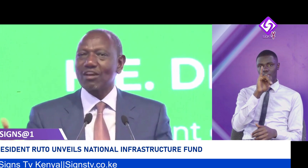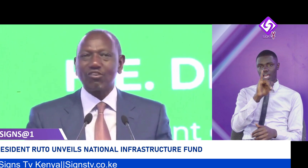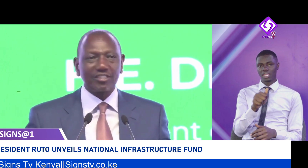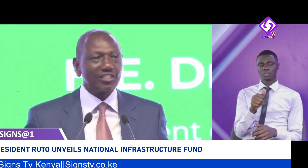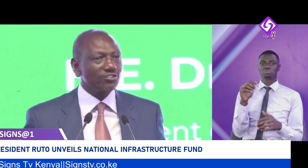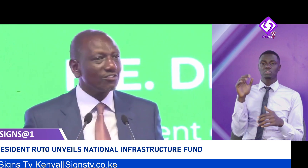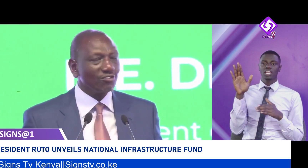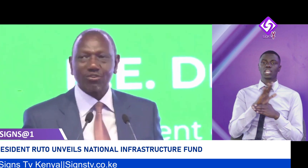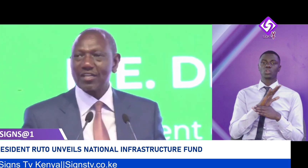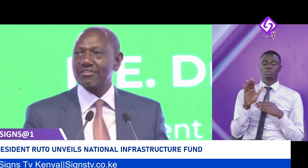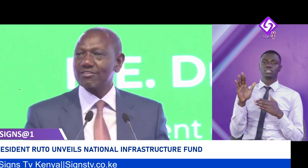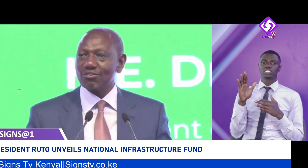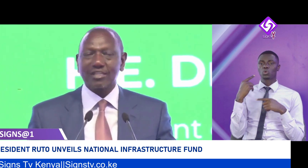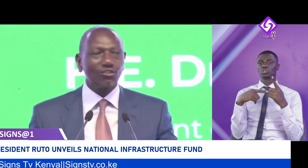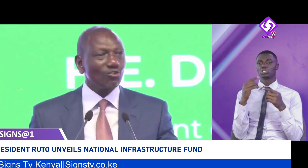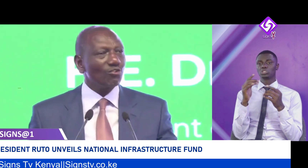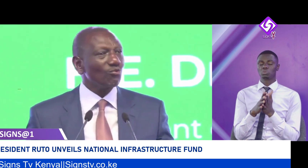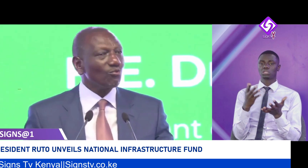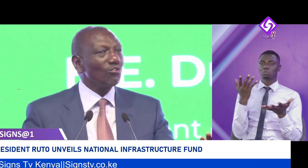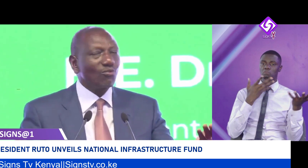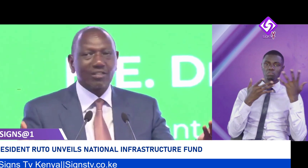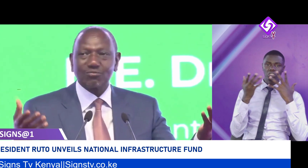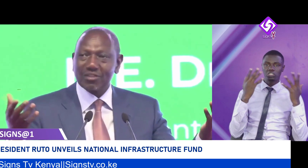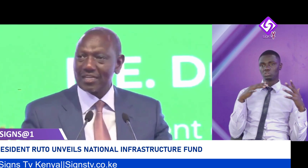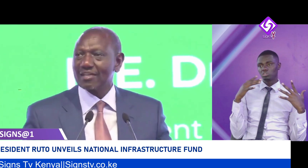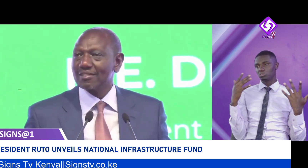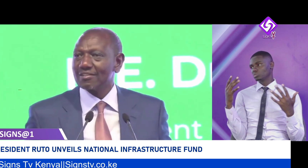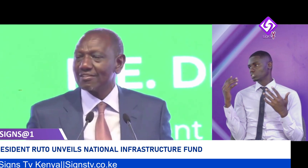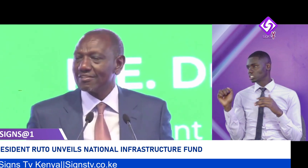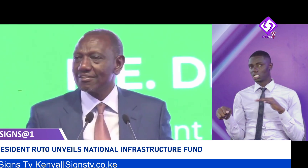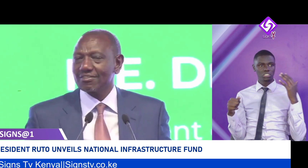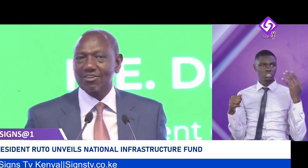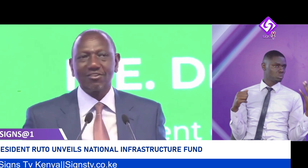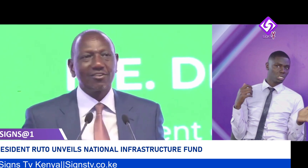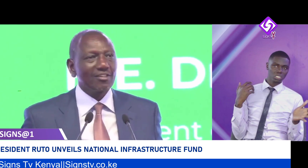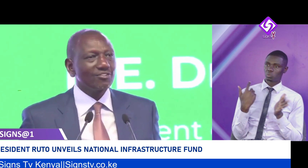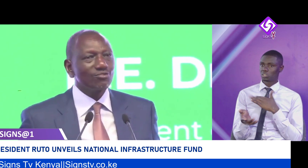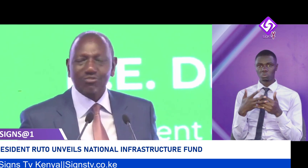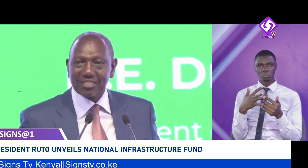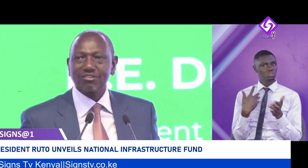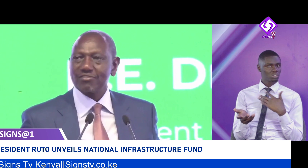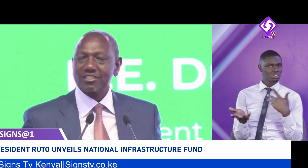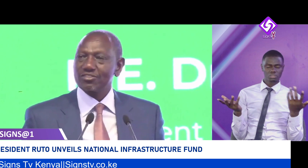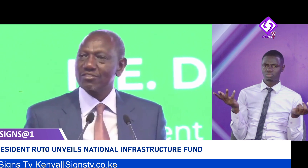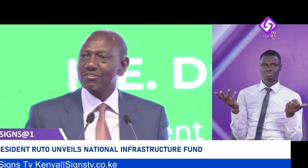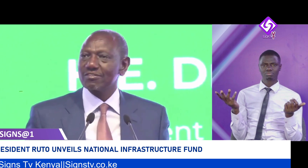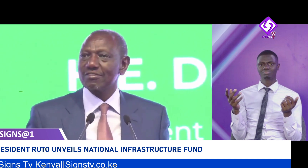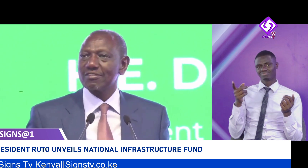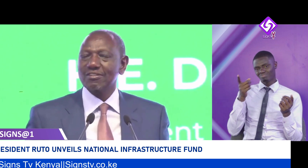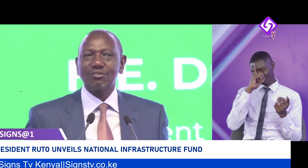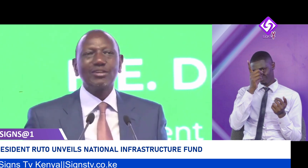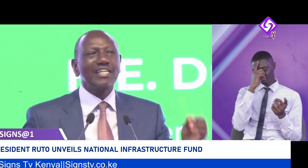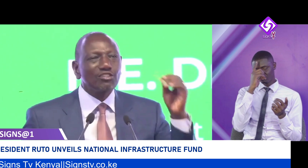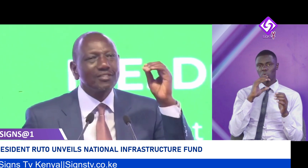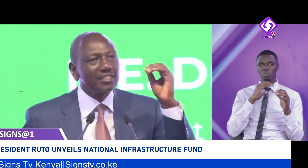a conversation. Oh yes, oh I don't know who, what, where. You know? Useless conversation. We need to be